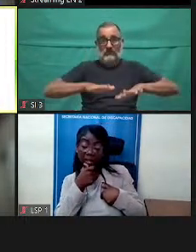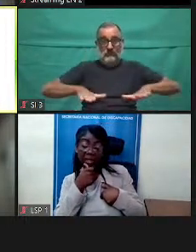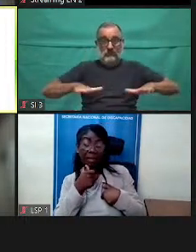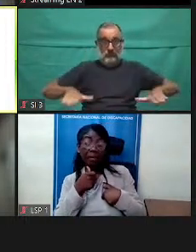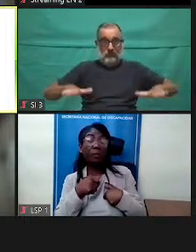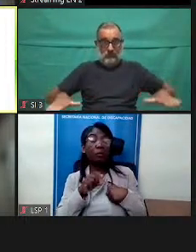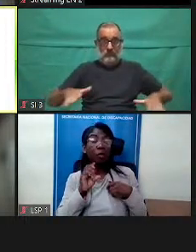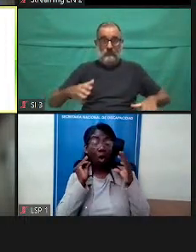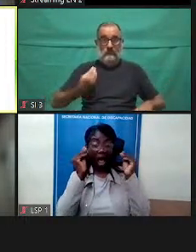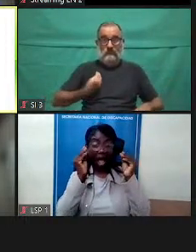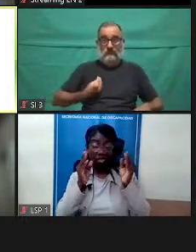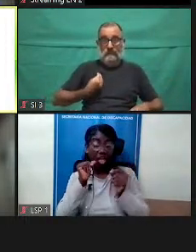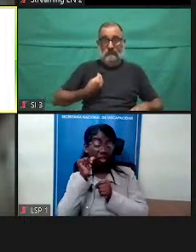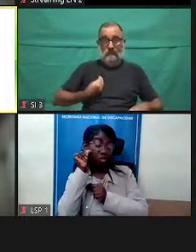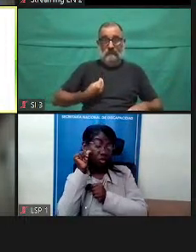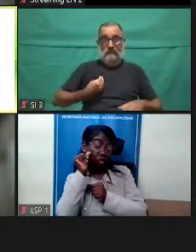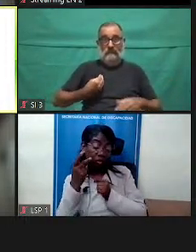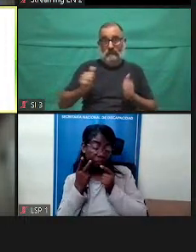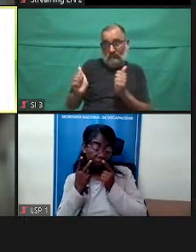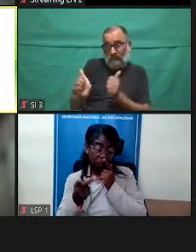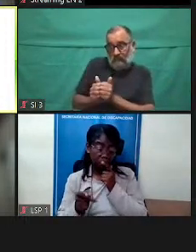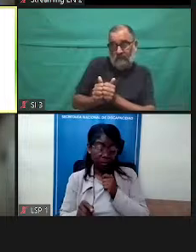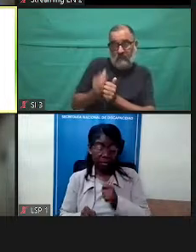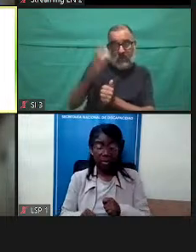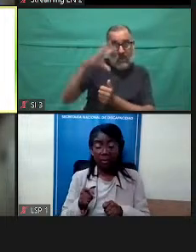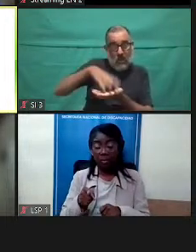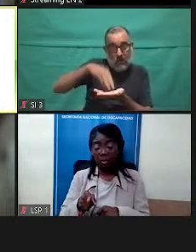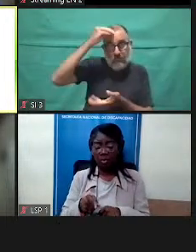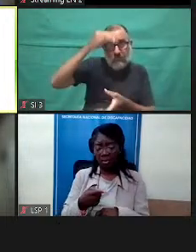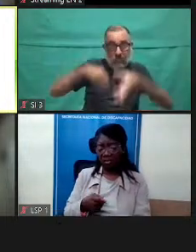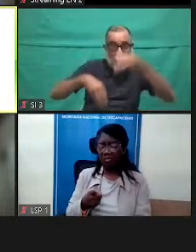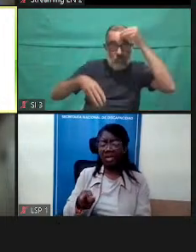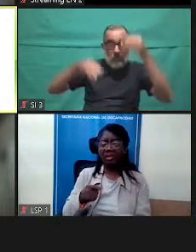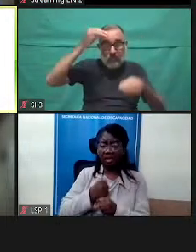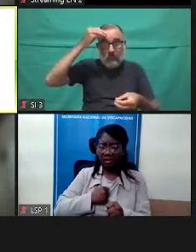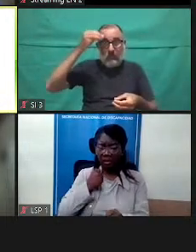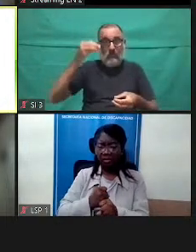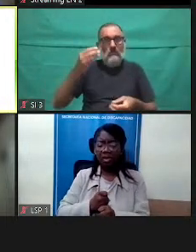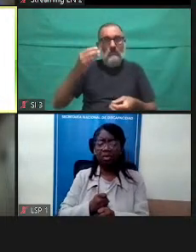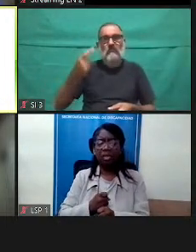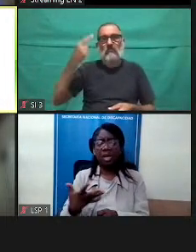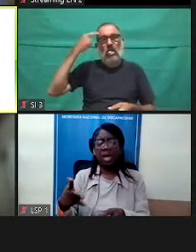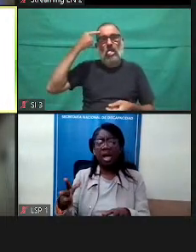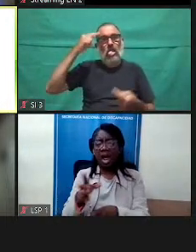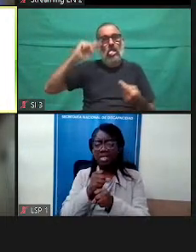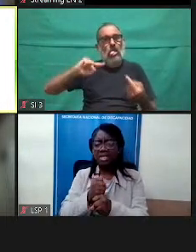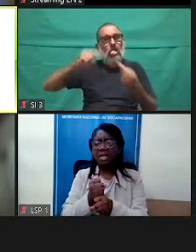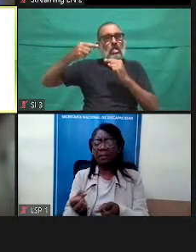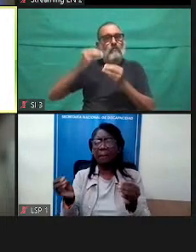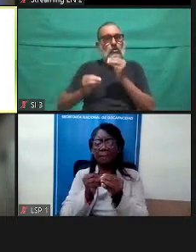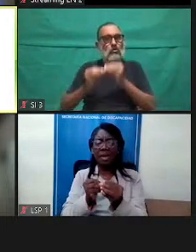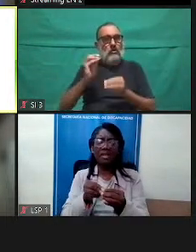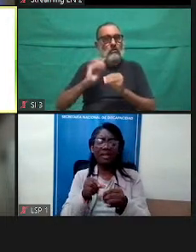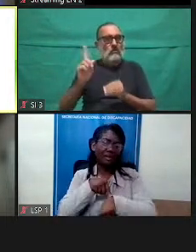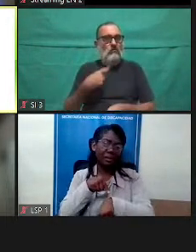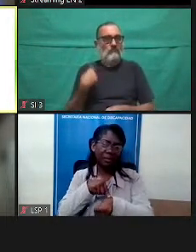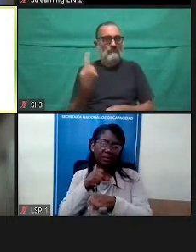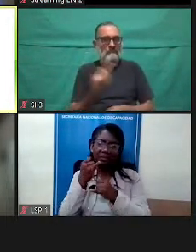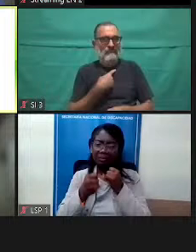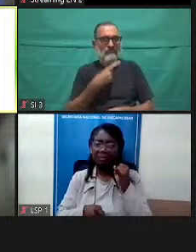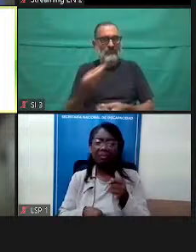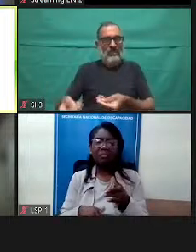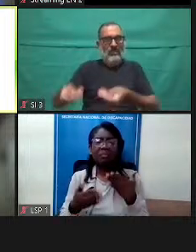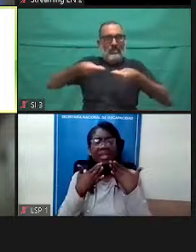children have no prejudices we give them this sort of a stereotype so we need to work on that